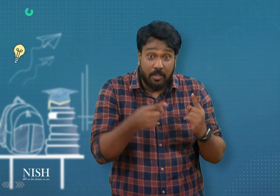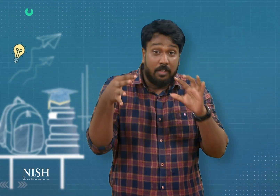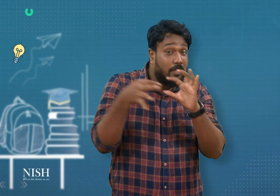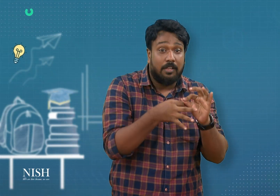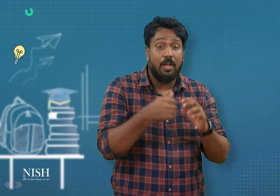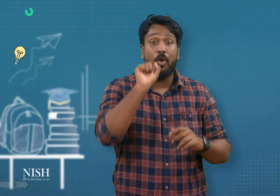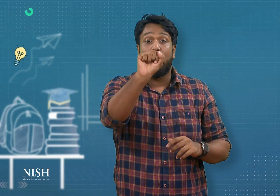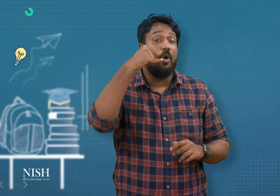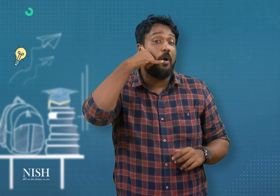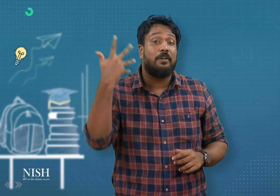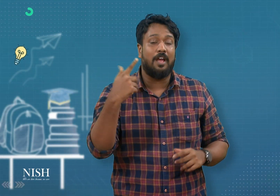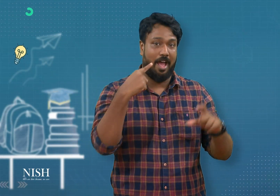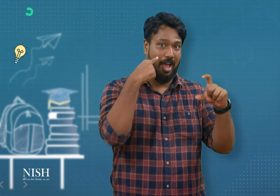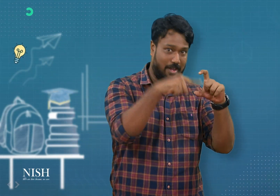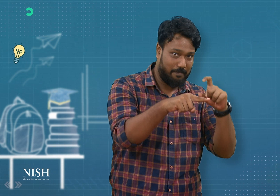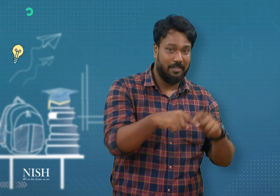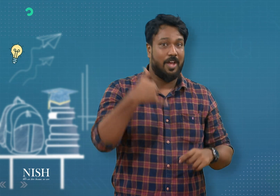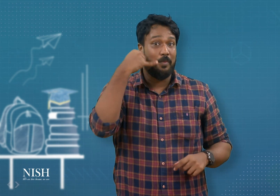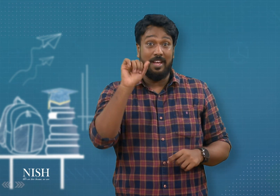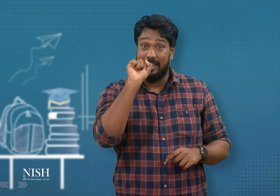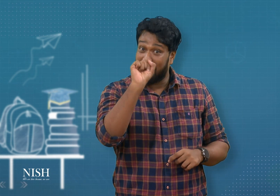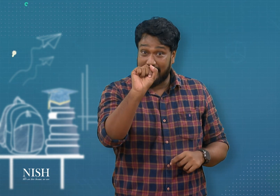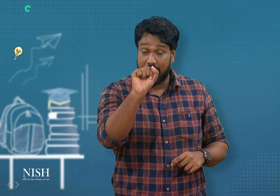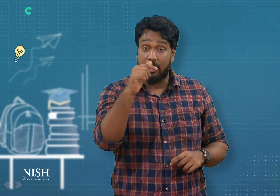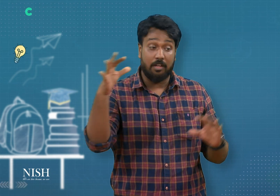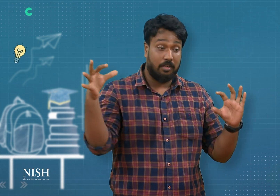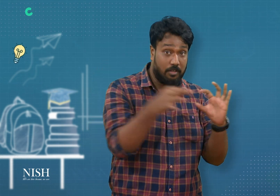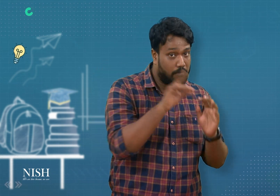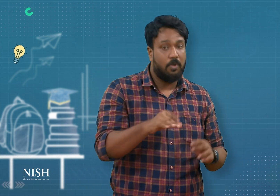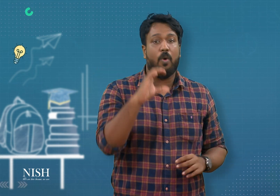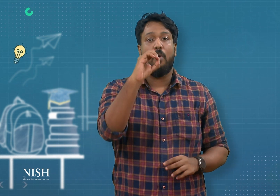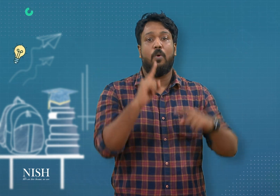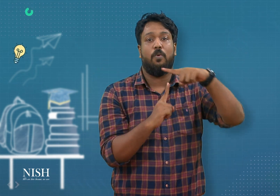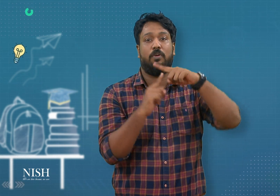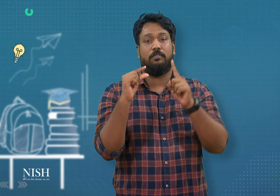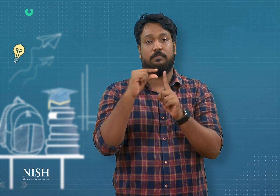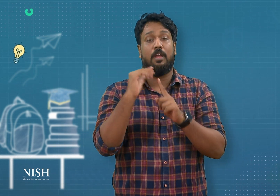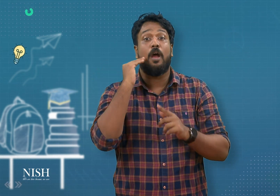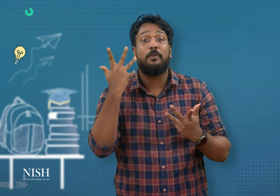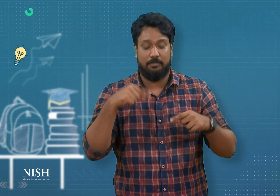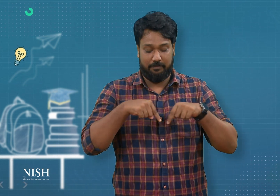admitted students by using mobile and email OTP 21 to 27 June